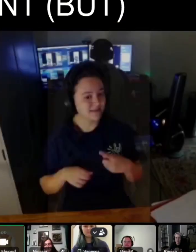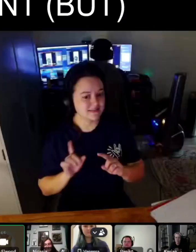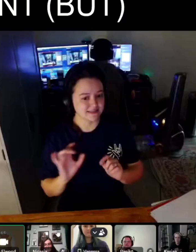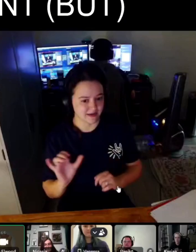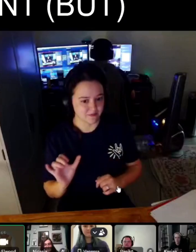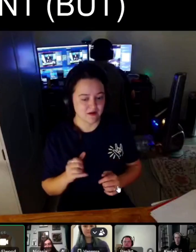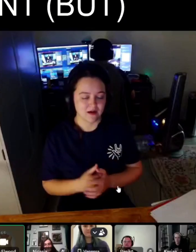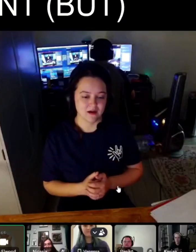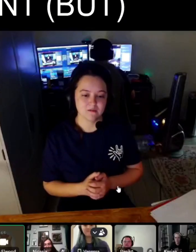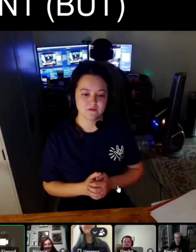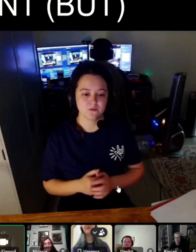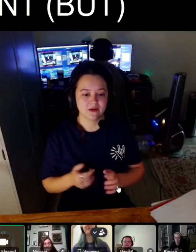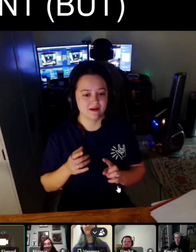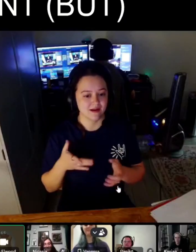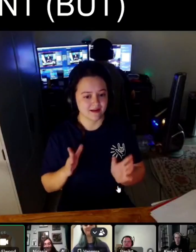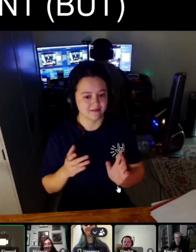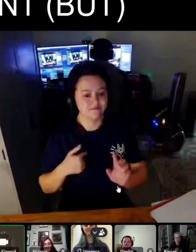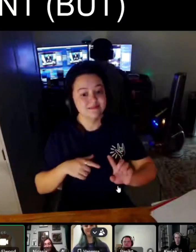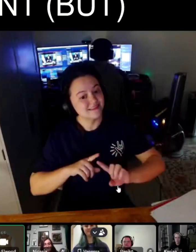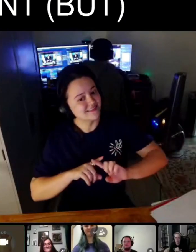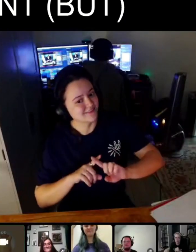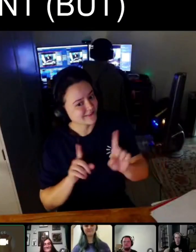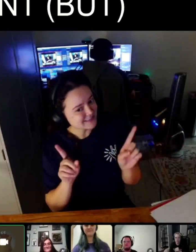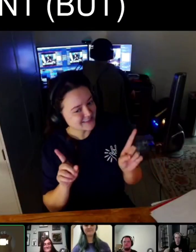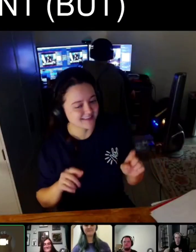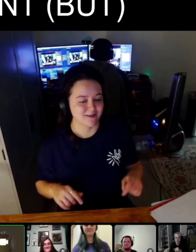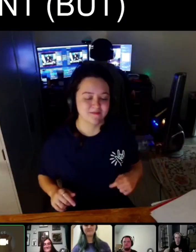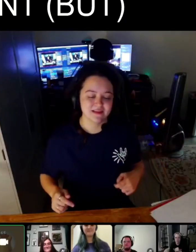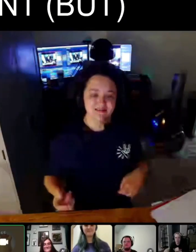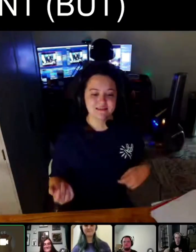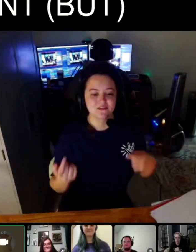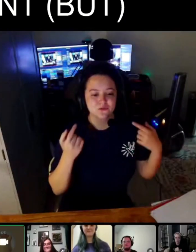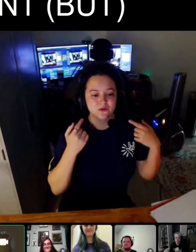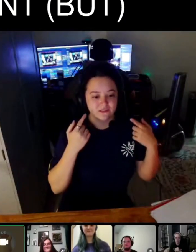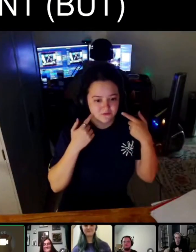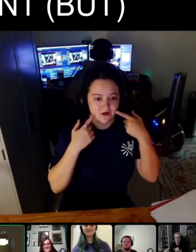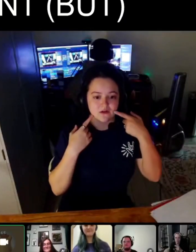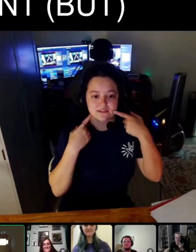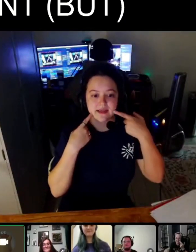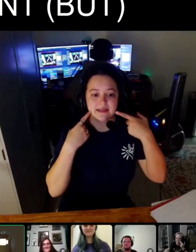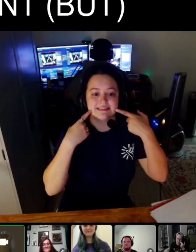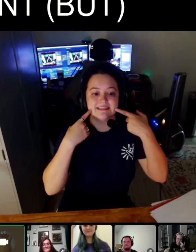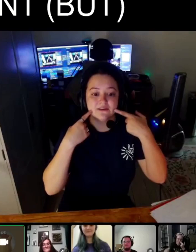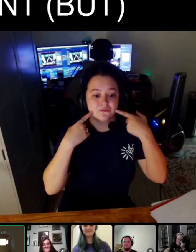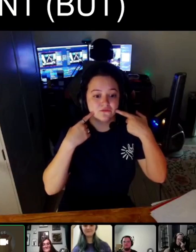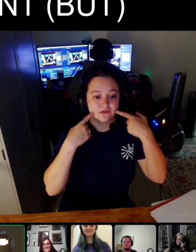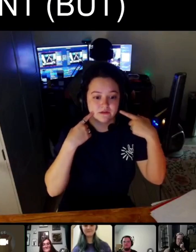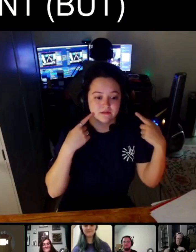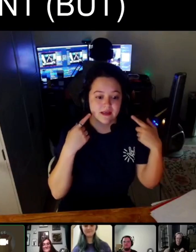it the same. The way I differentiate them is for different, I'll say diff,